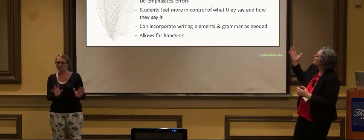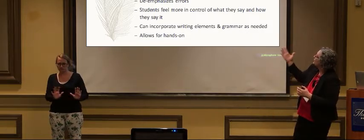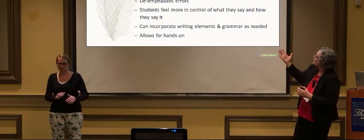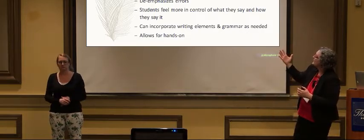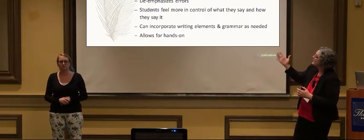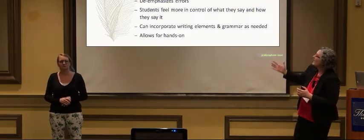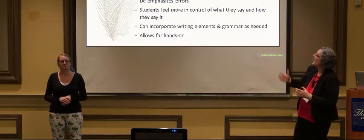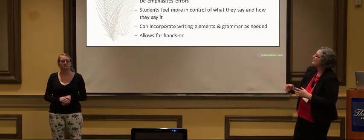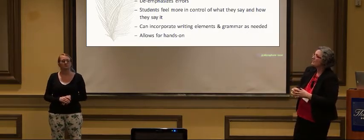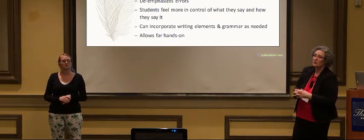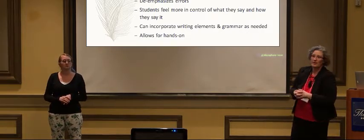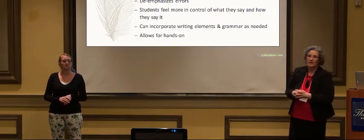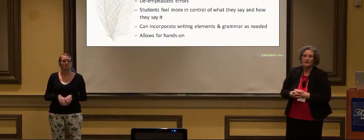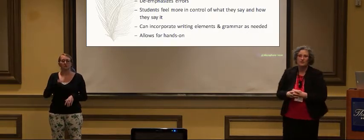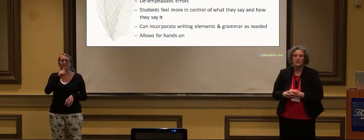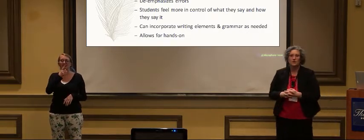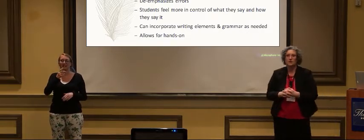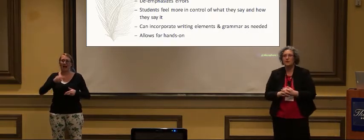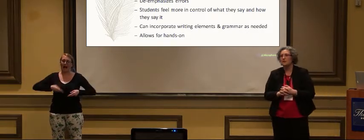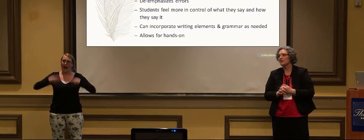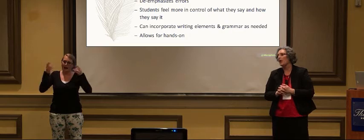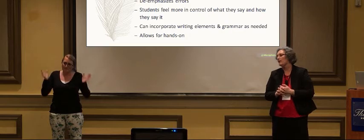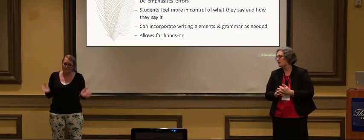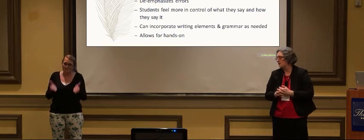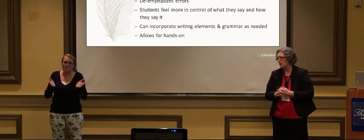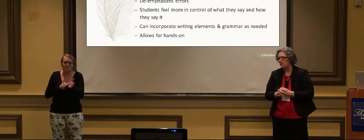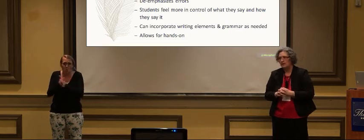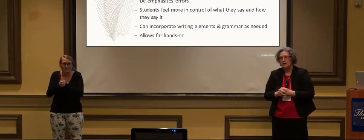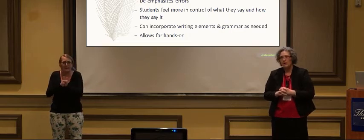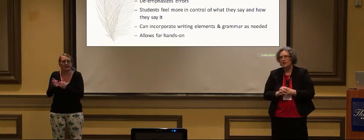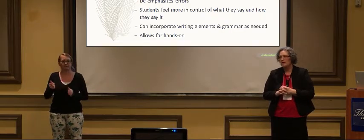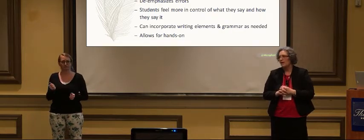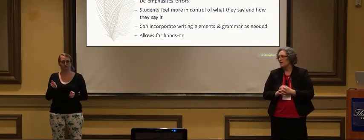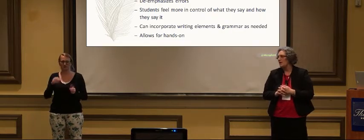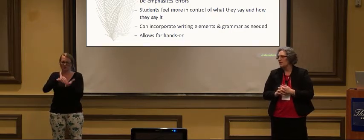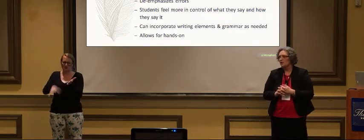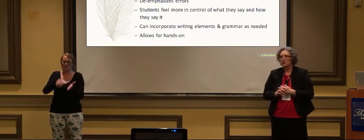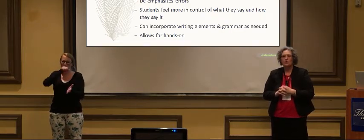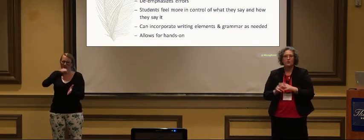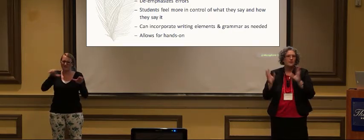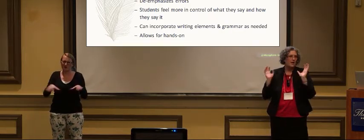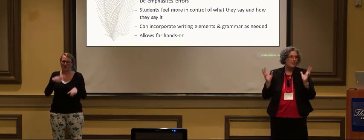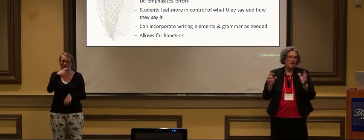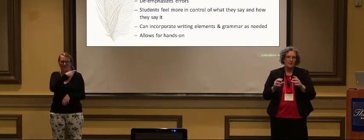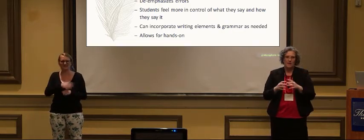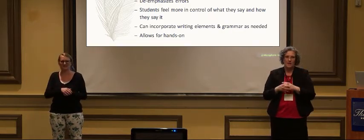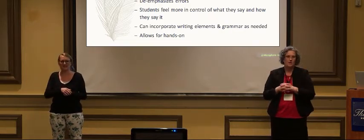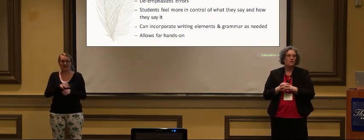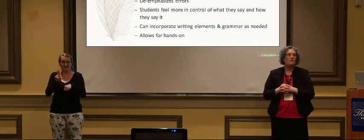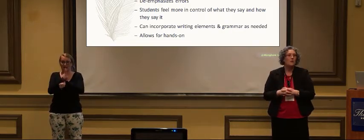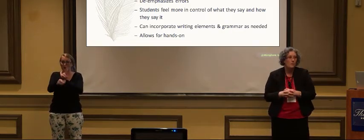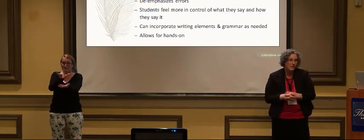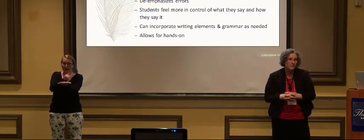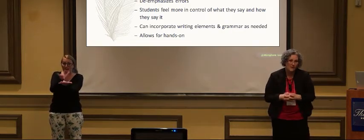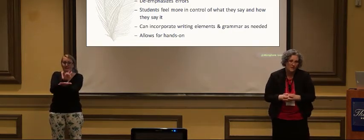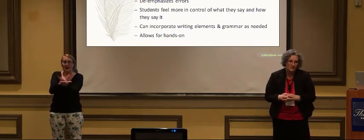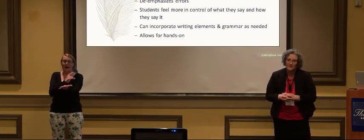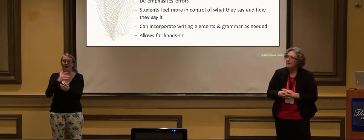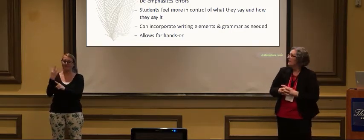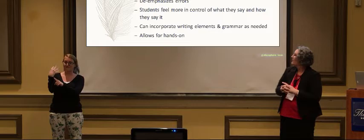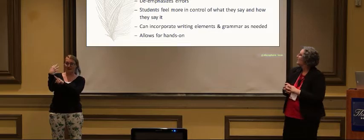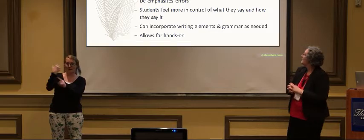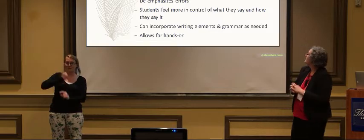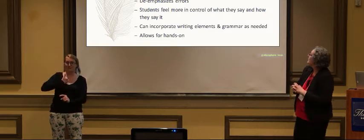It is highly motivating. Students love doing it. They get to use an iPad. They get to film